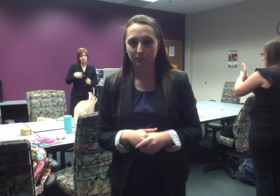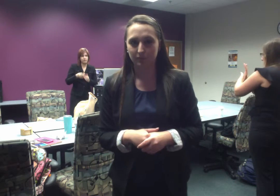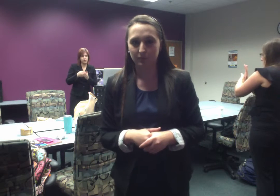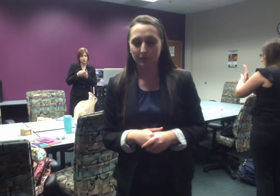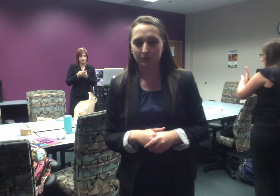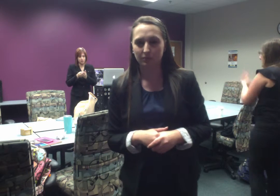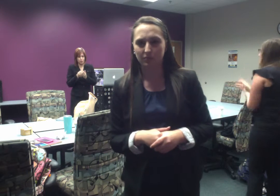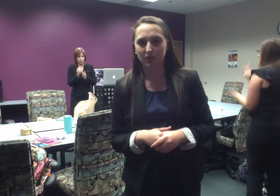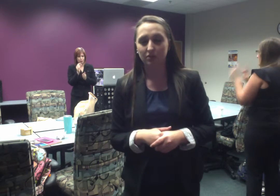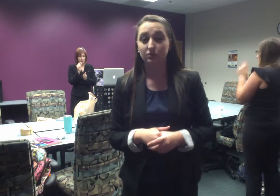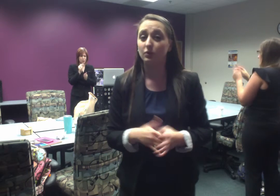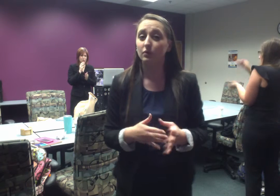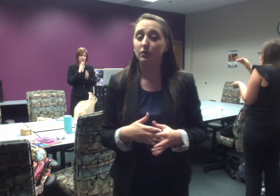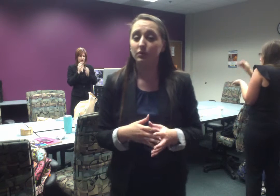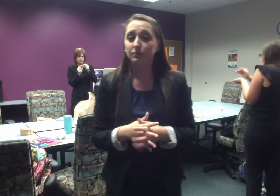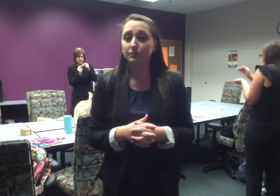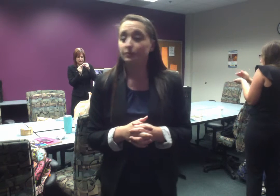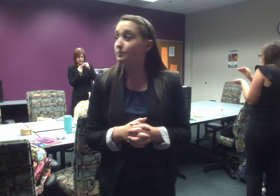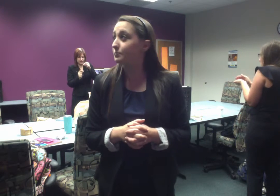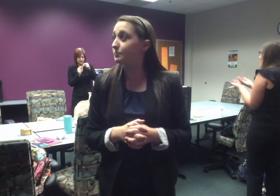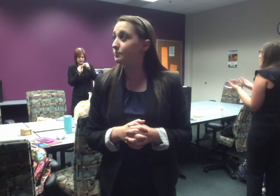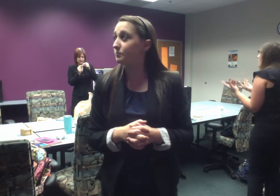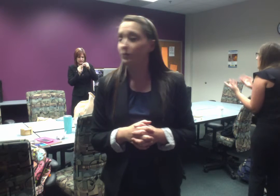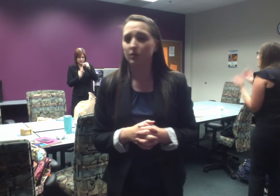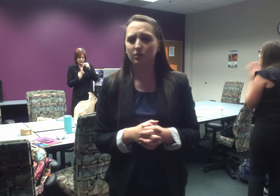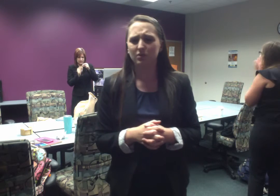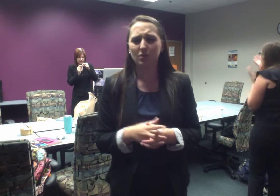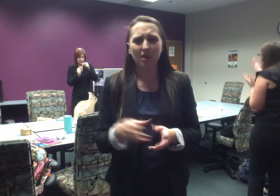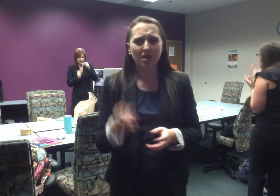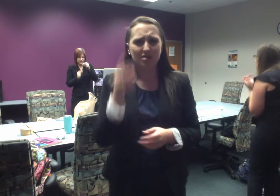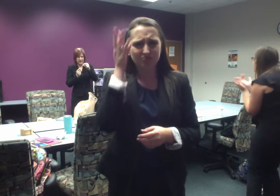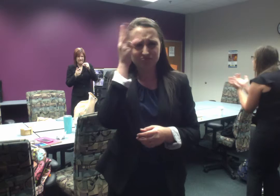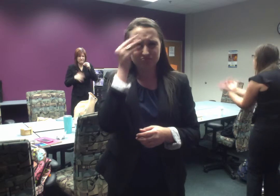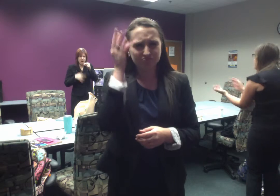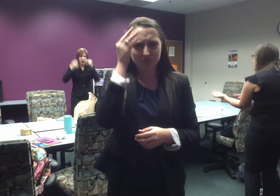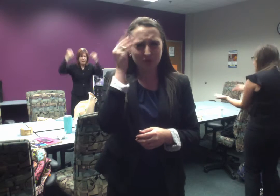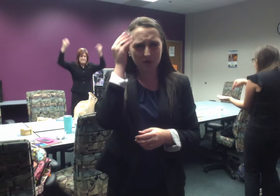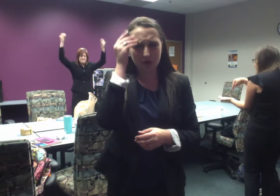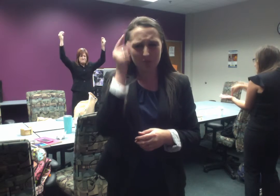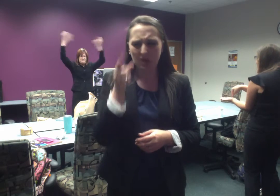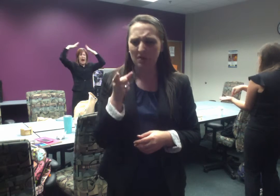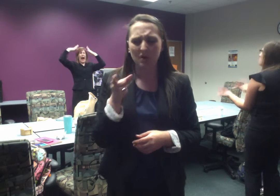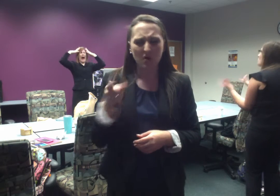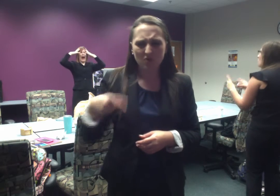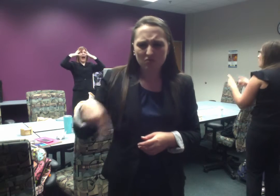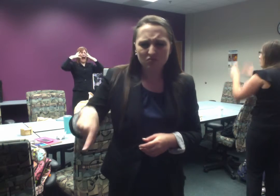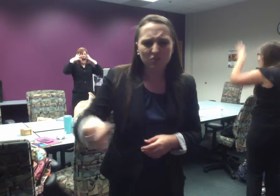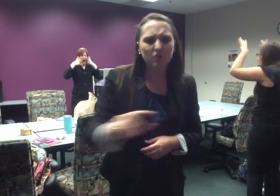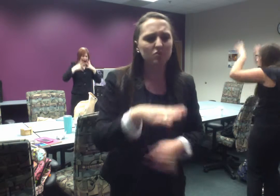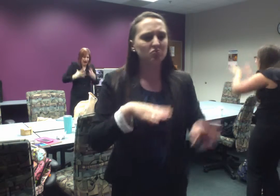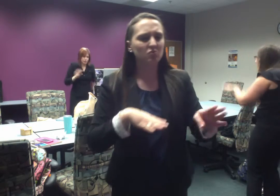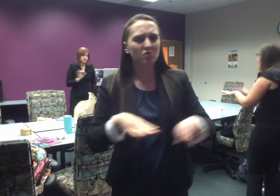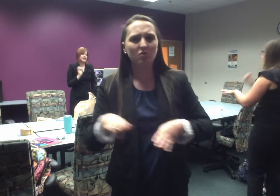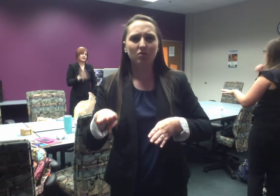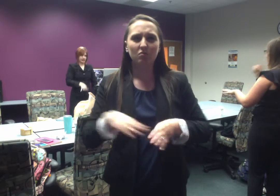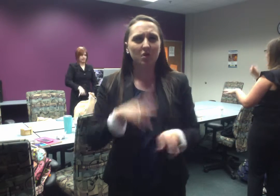that. How many of you really take time to look inside the center of the flower to notice all the little tiny details and all the shapes and the